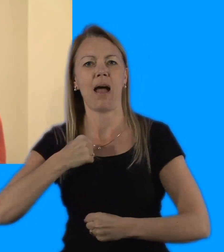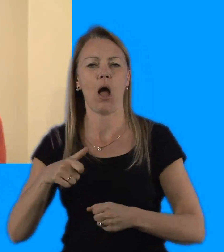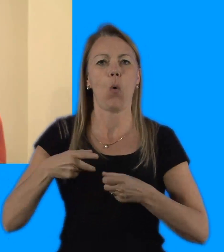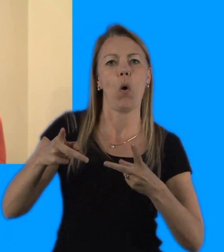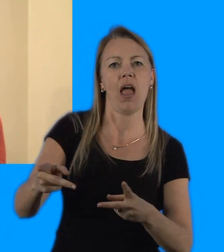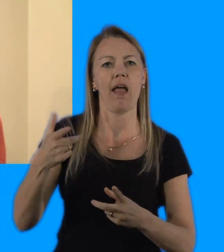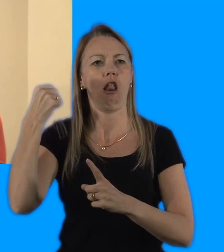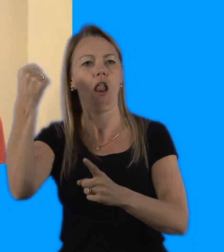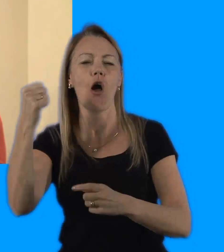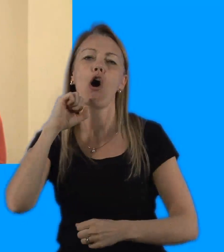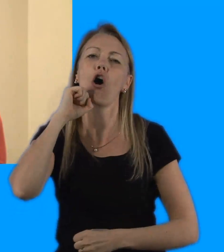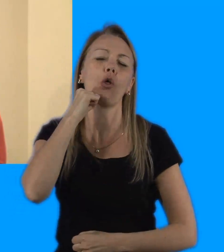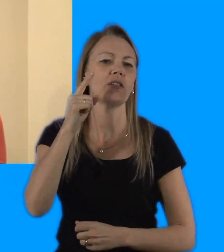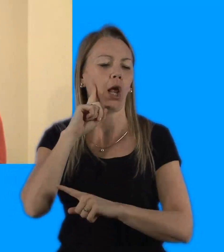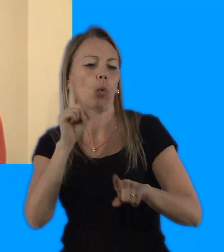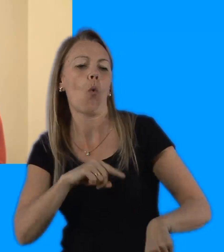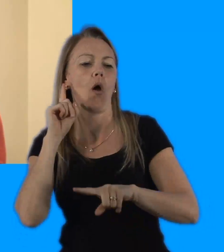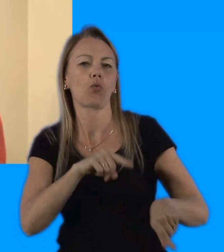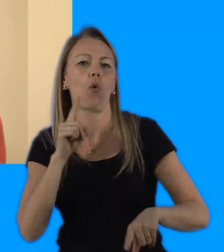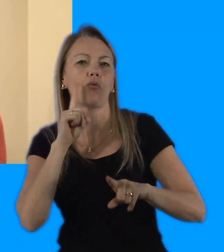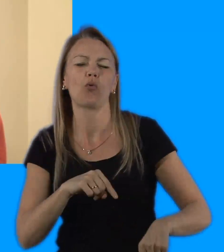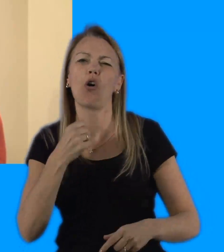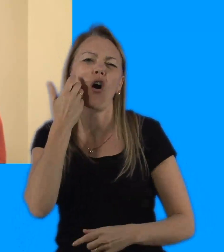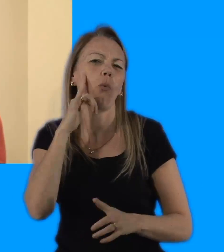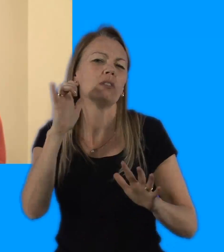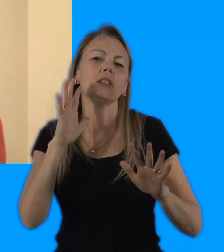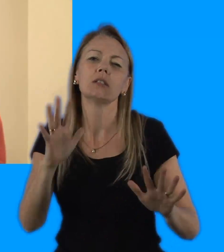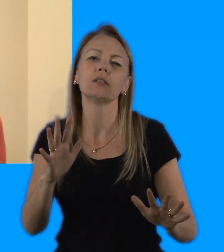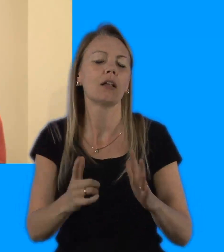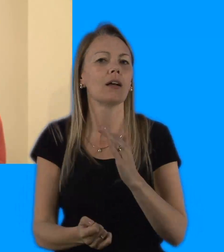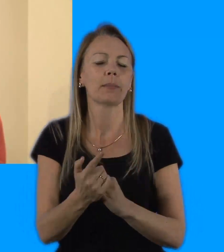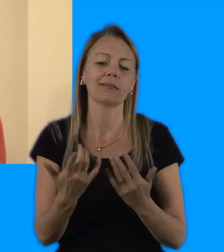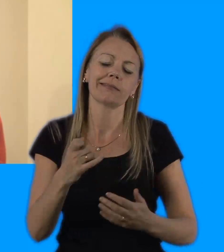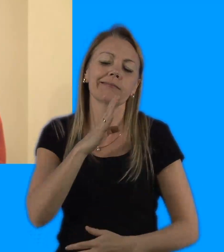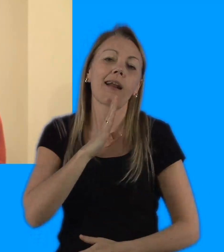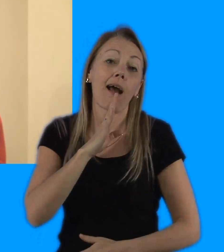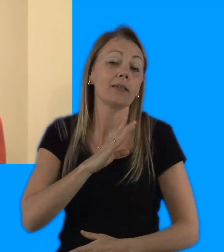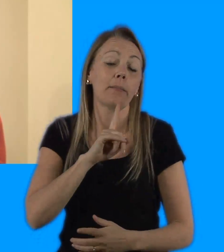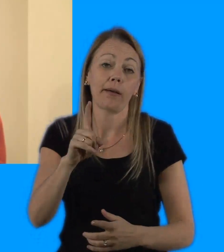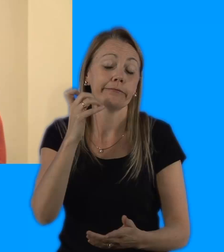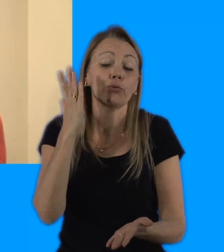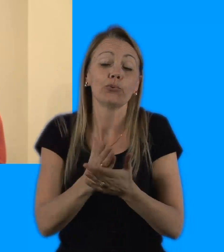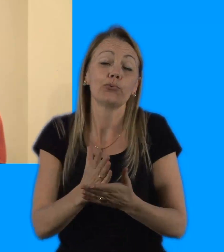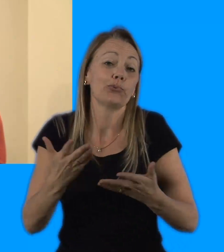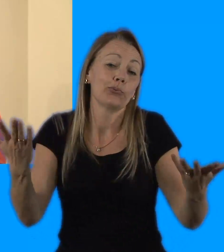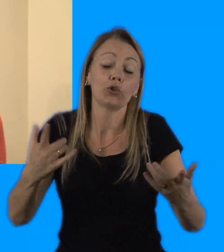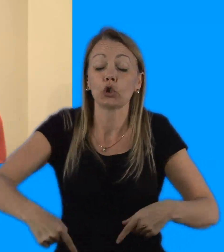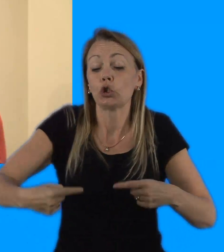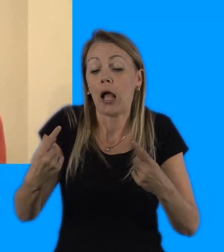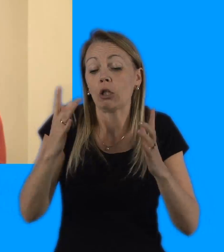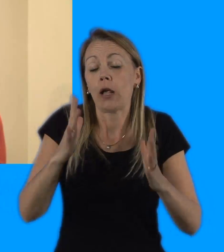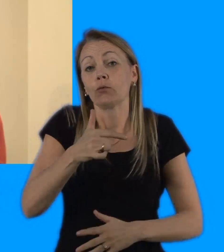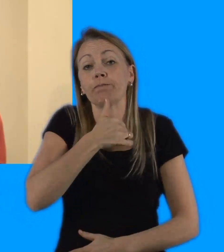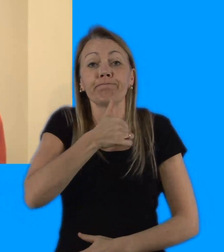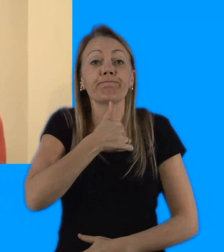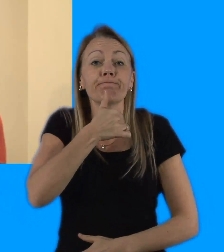pushing ahead and ignoring other people's point of view. And sadly, this is just a challenge